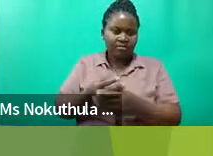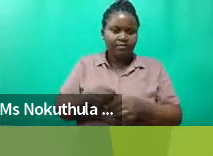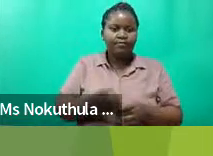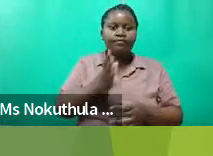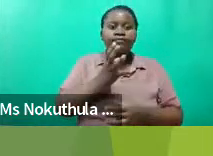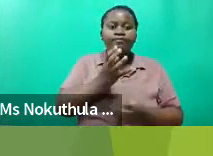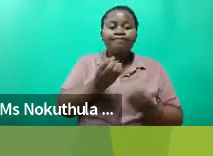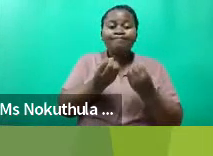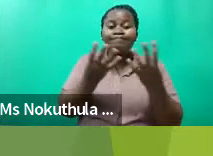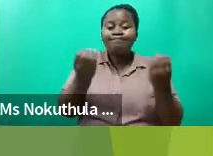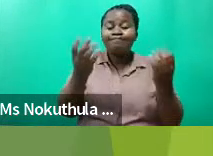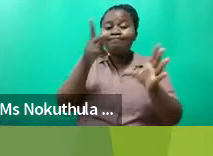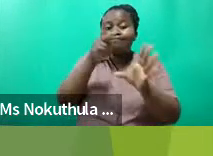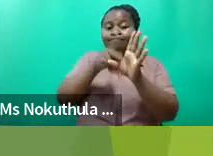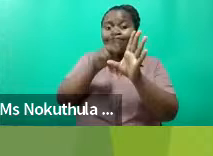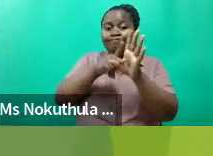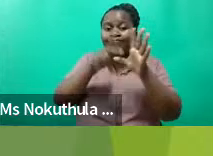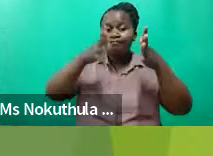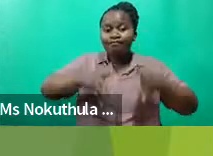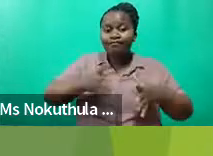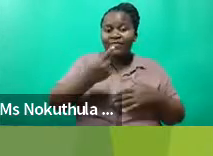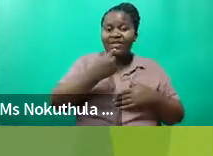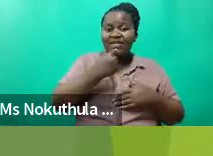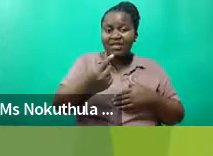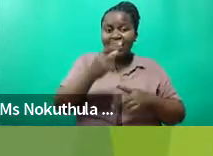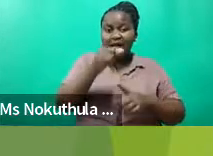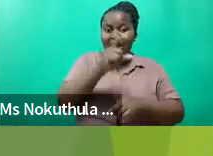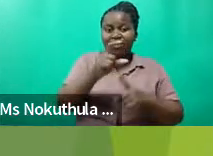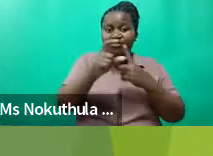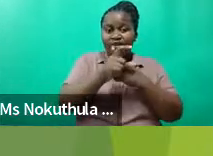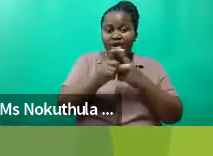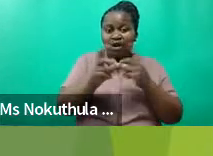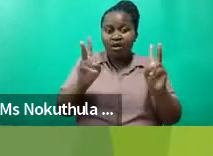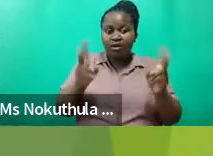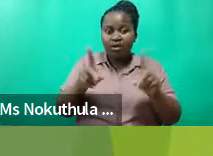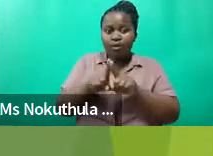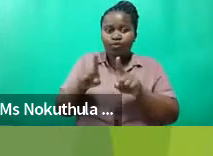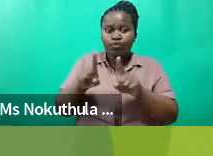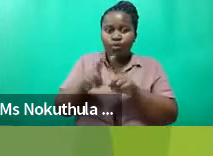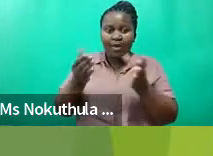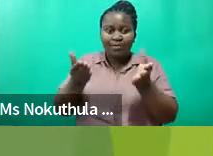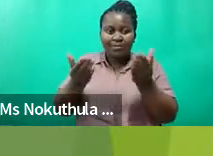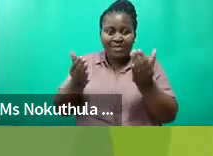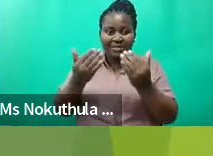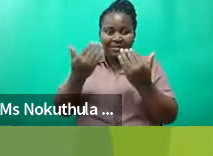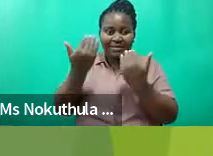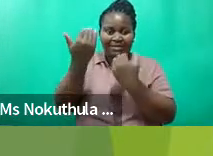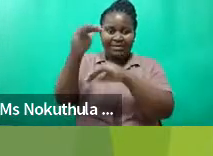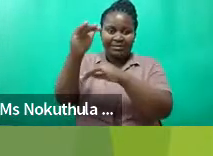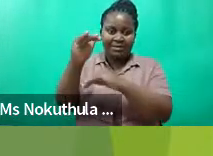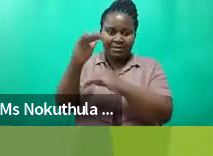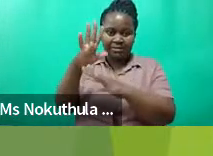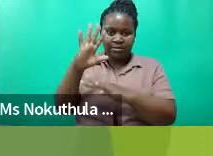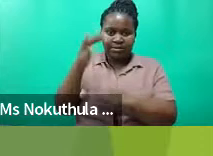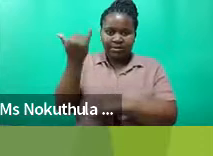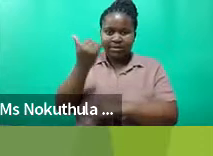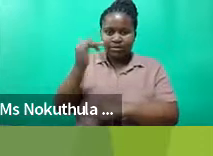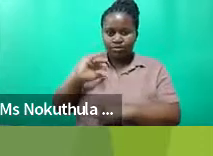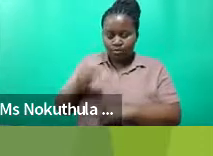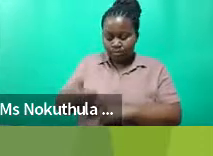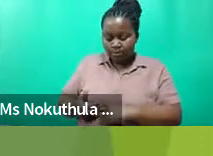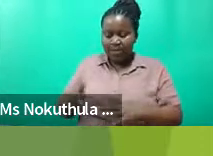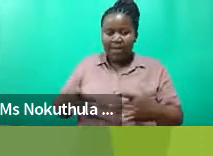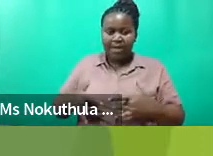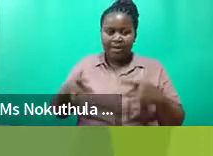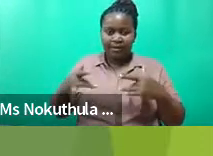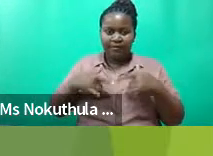participants stated that the cultural norms and expectations limit them as women living with